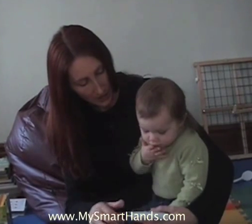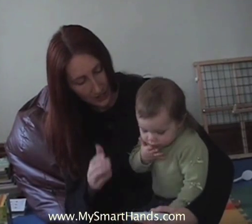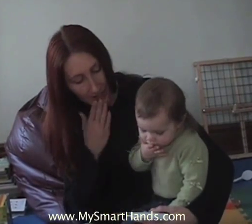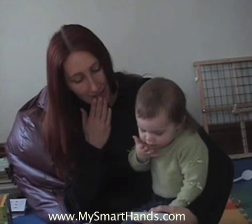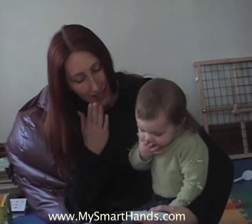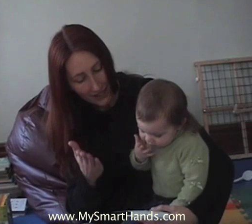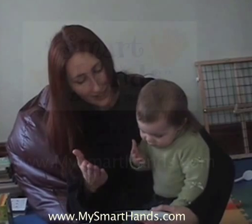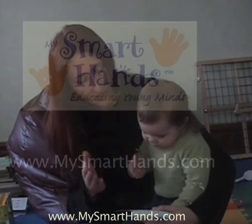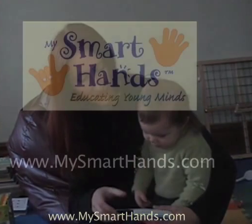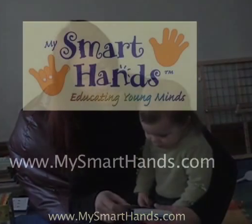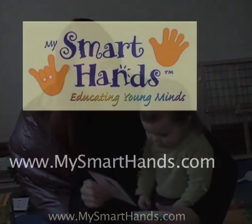Thank you.